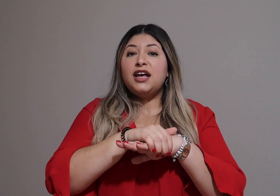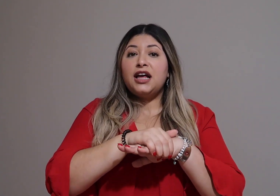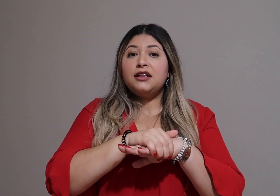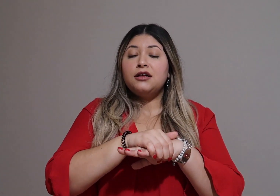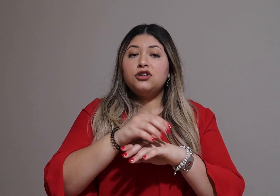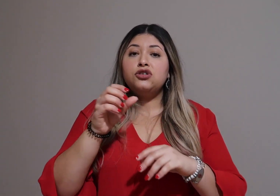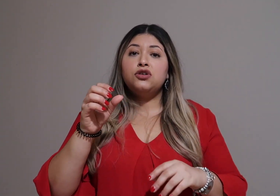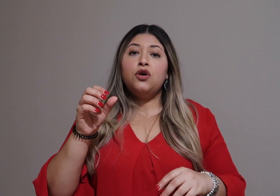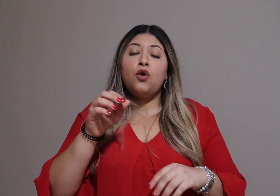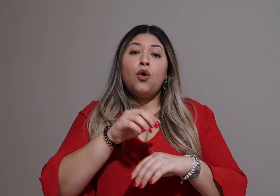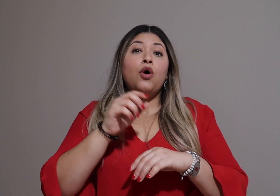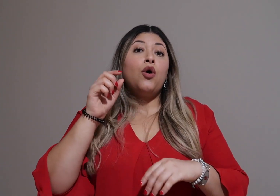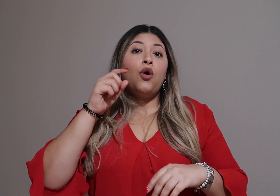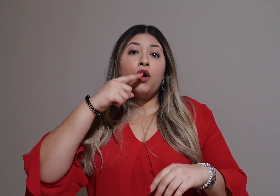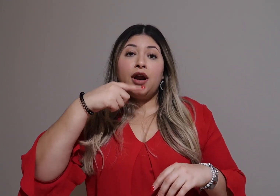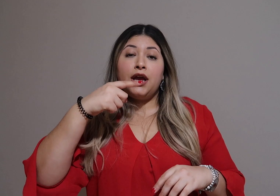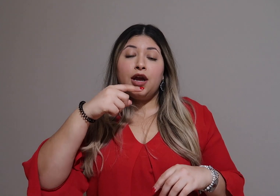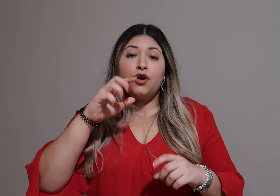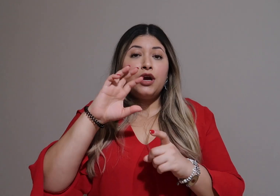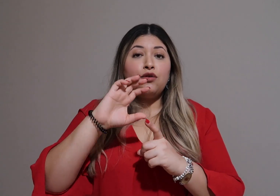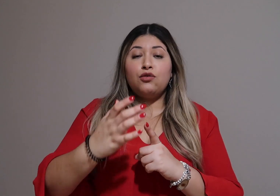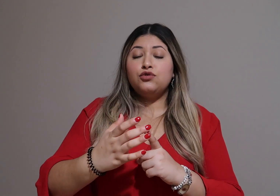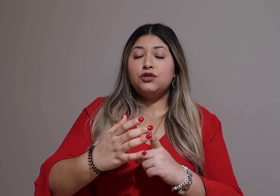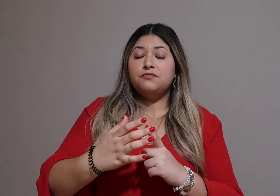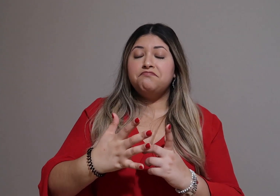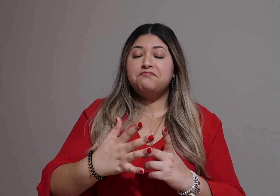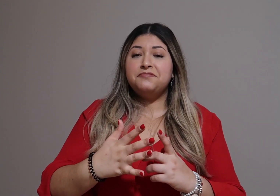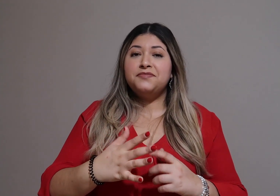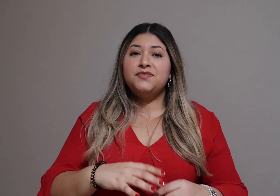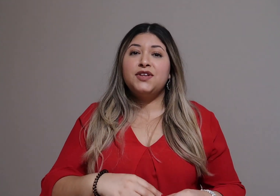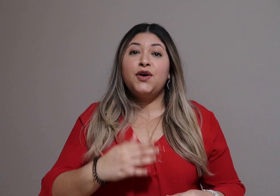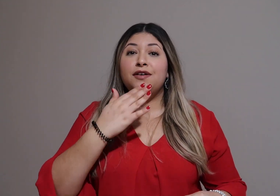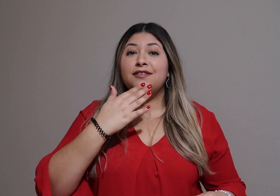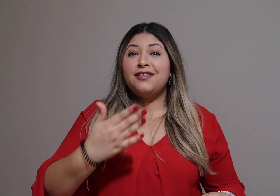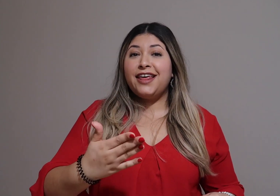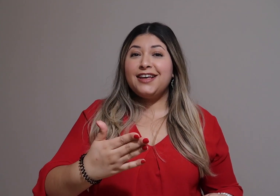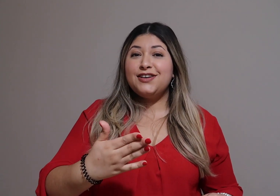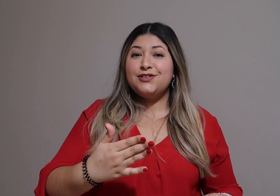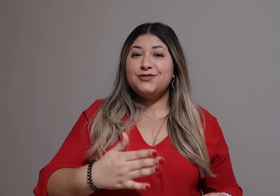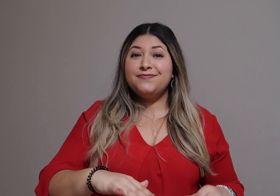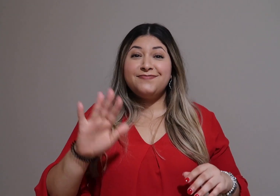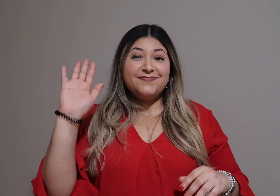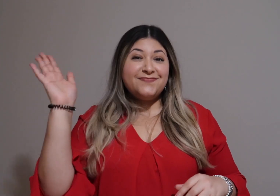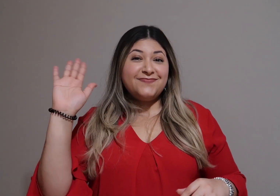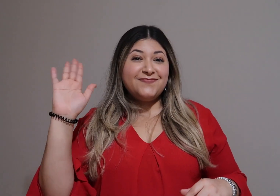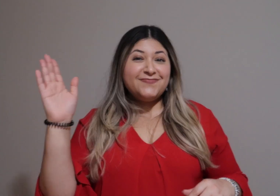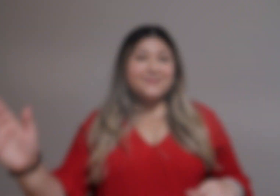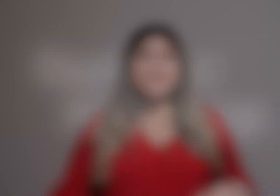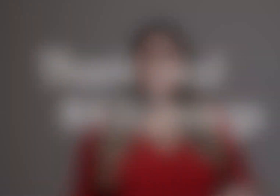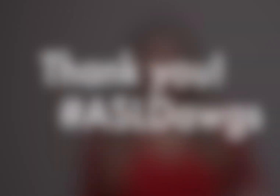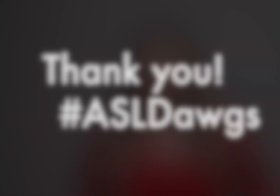English or hearing culture, but nonetheless, it's still really cool. So thank you for letting me share.